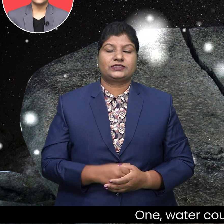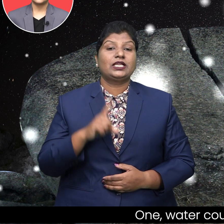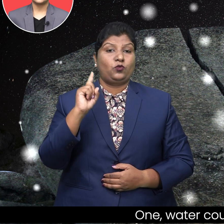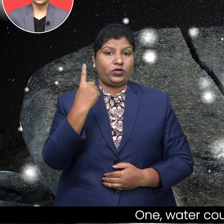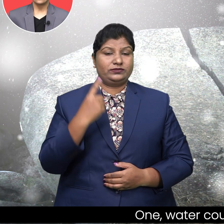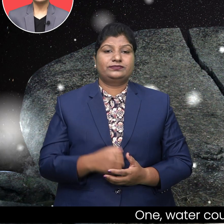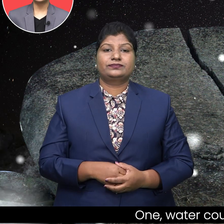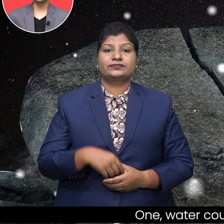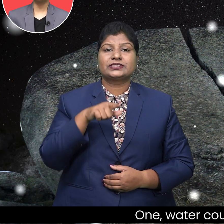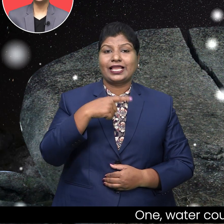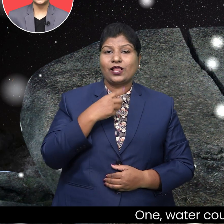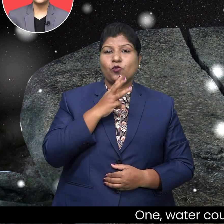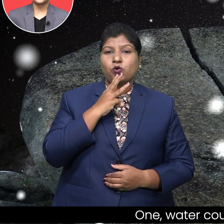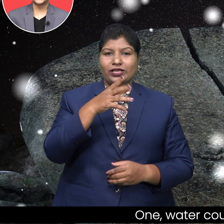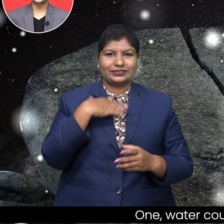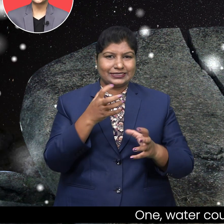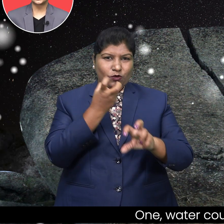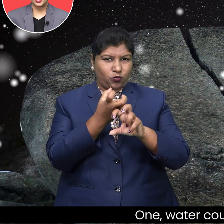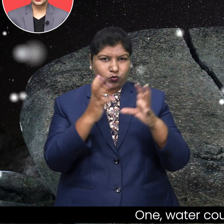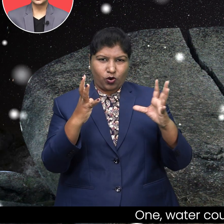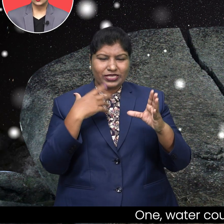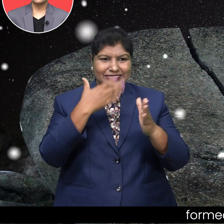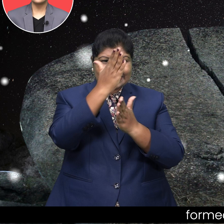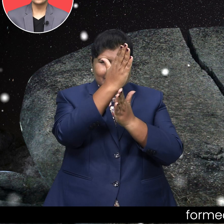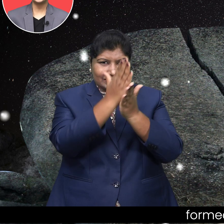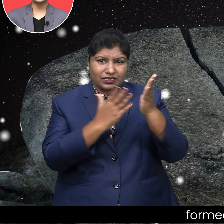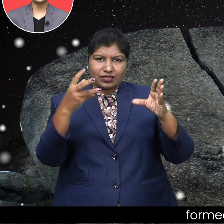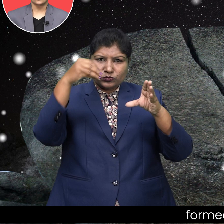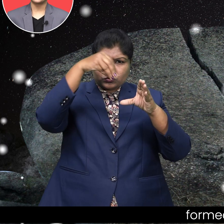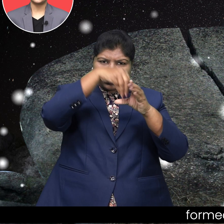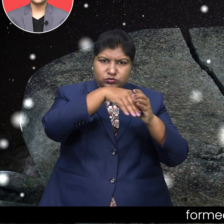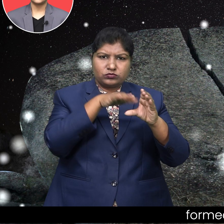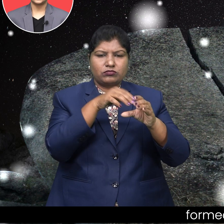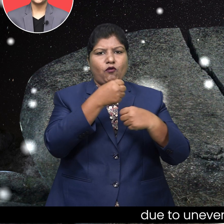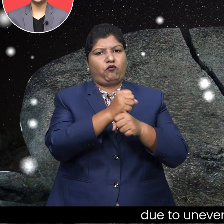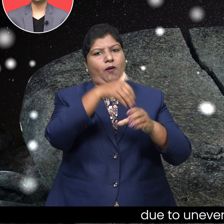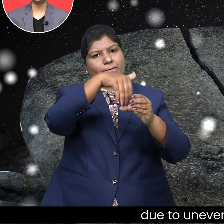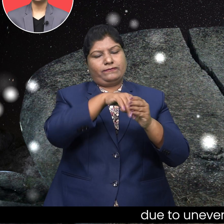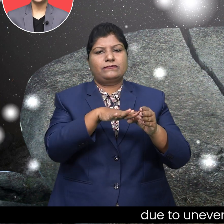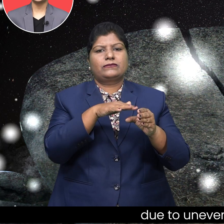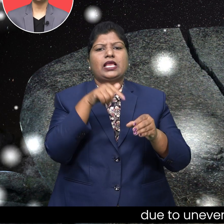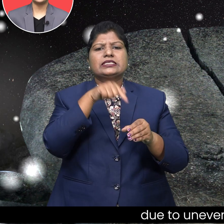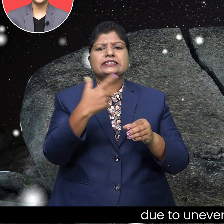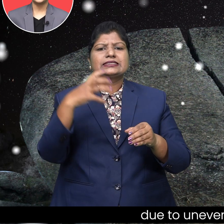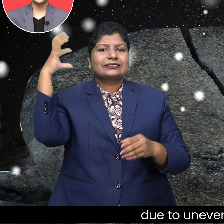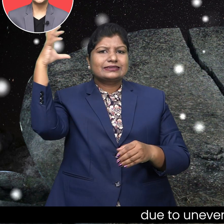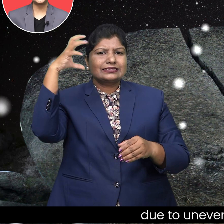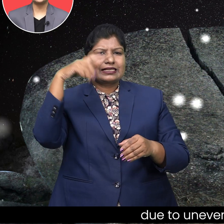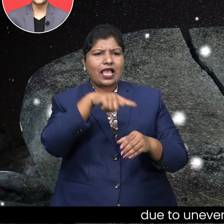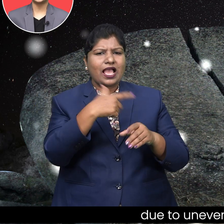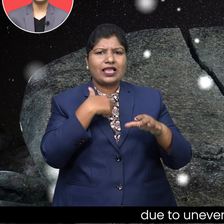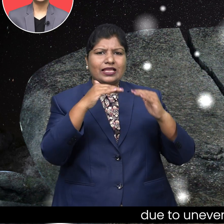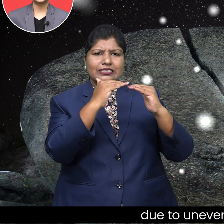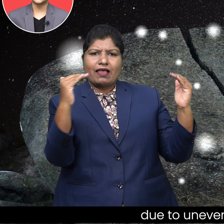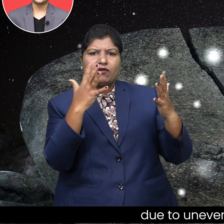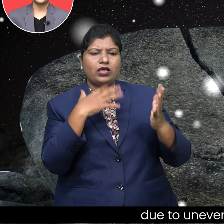1. Water could get into the cracks formed in the rocks due to uneven heating